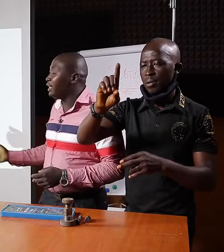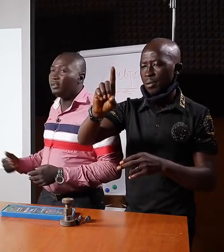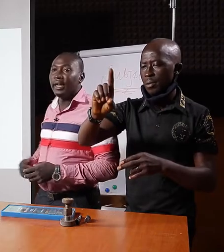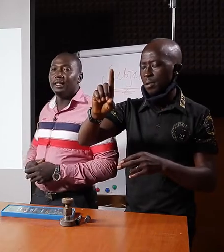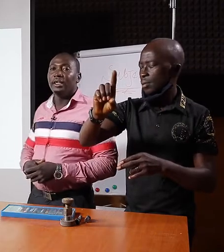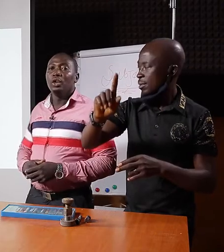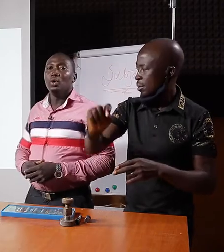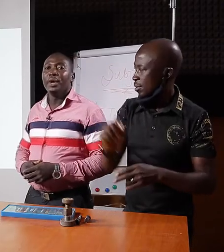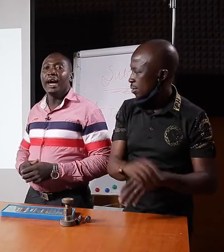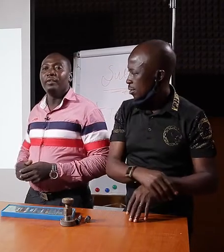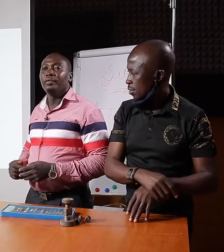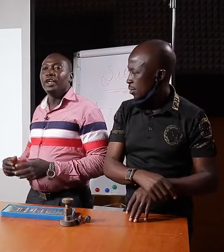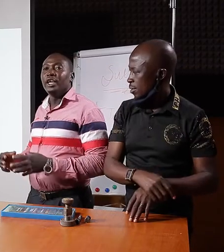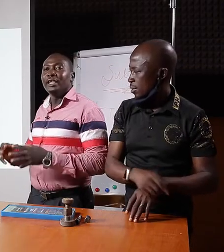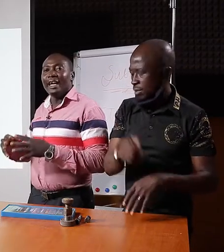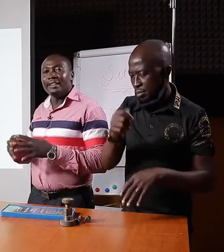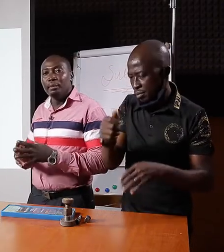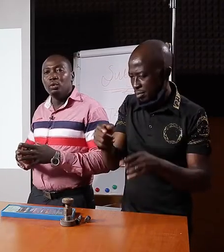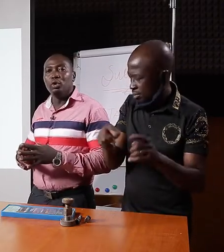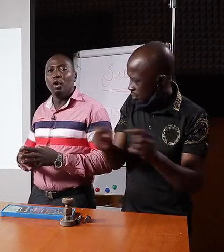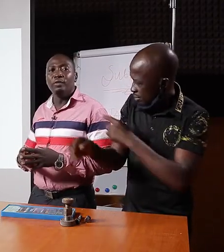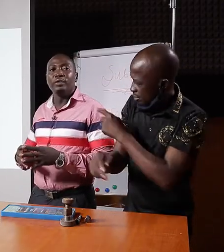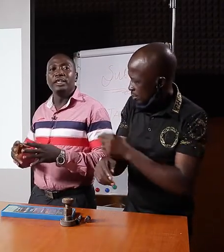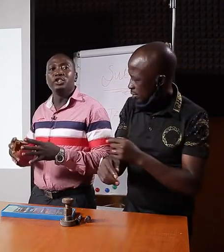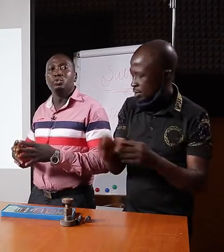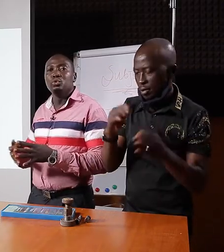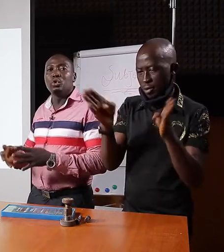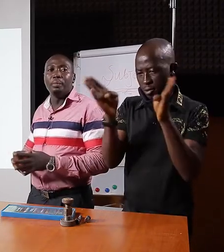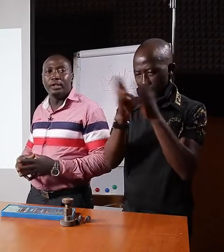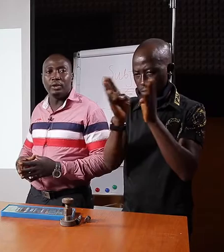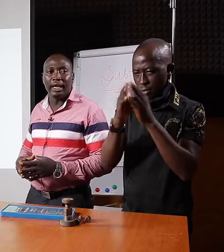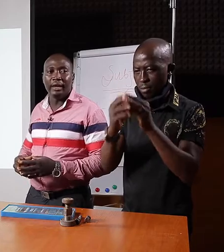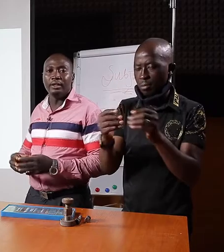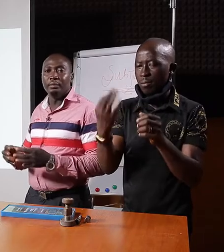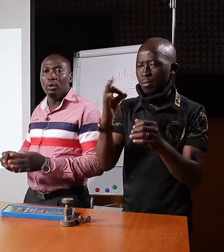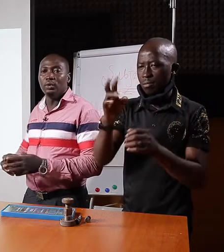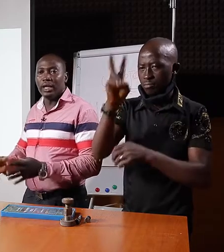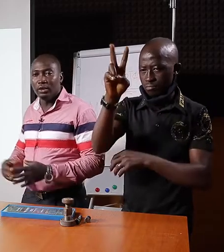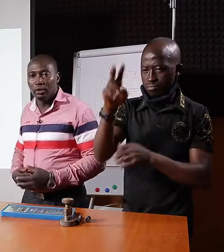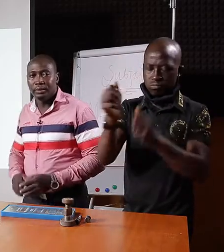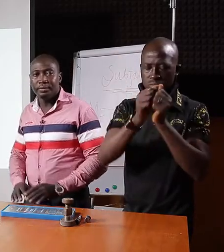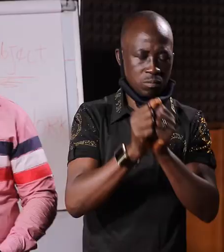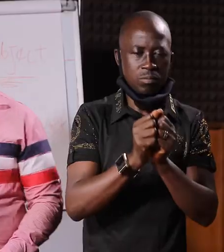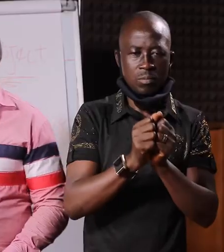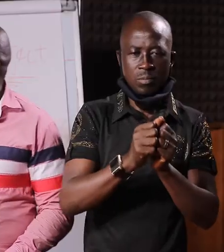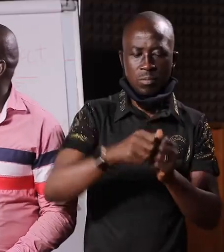my immediate right, we have the assembled of these two components together, the bolt and the